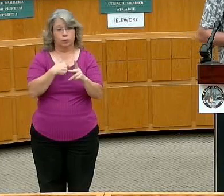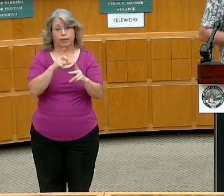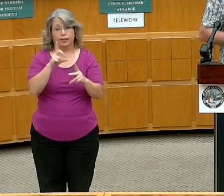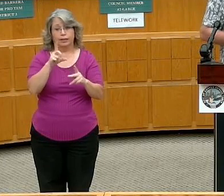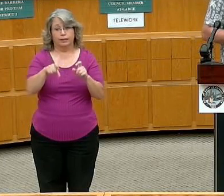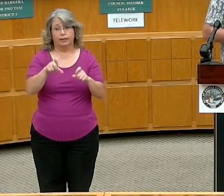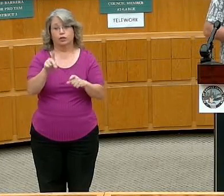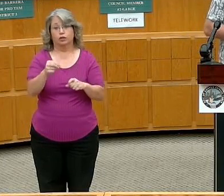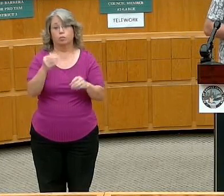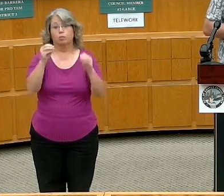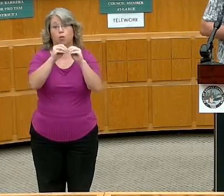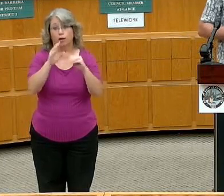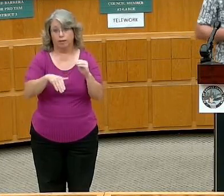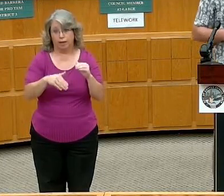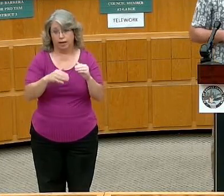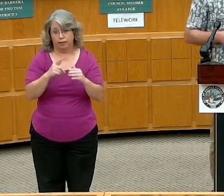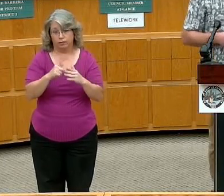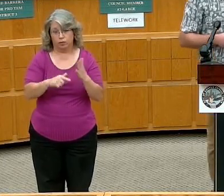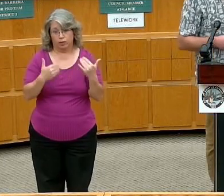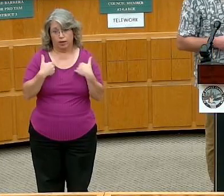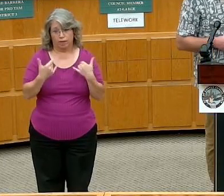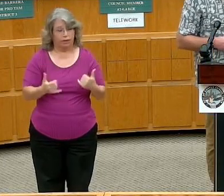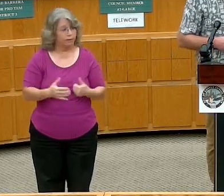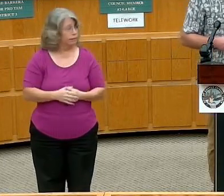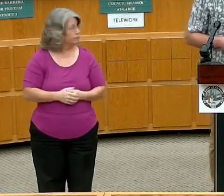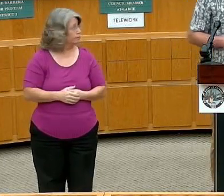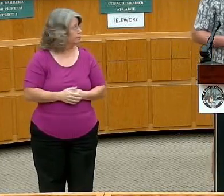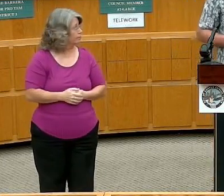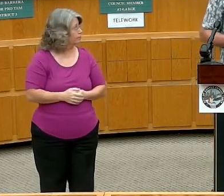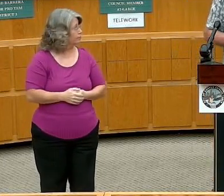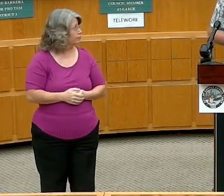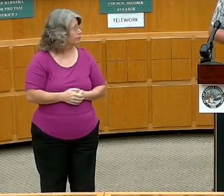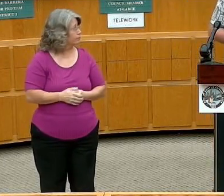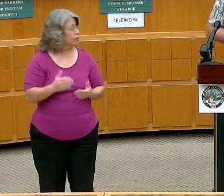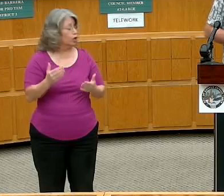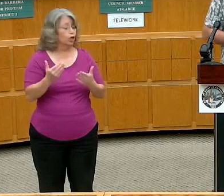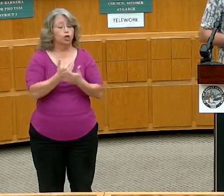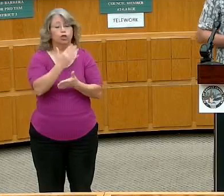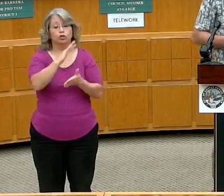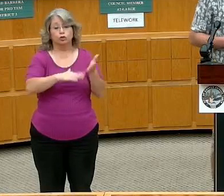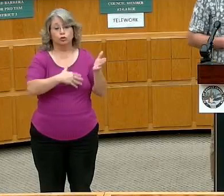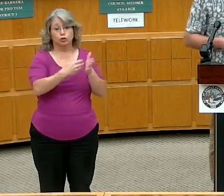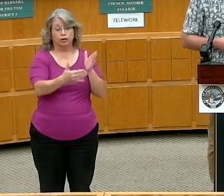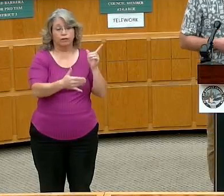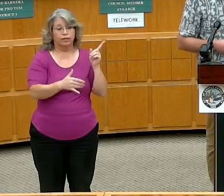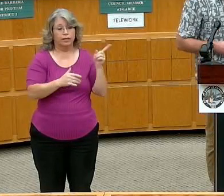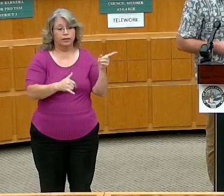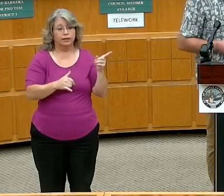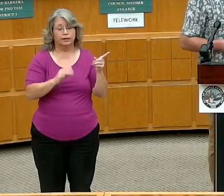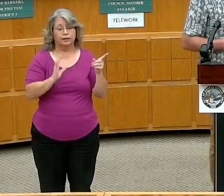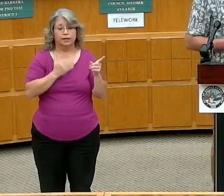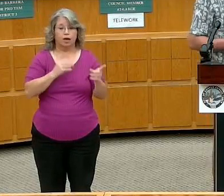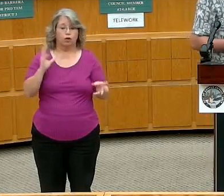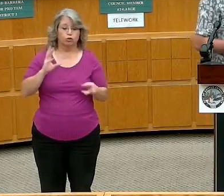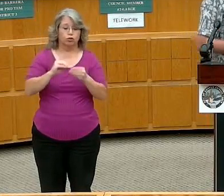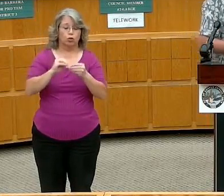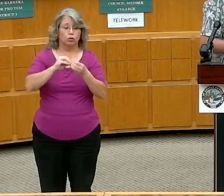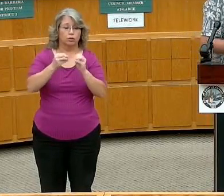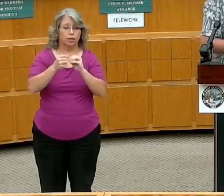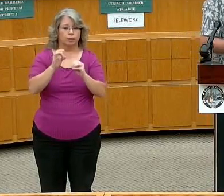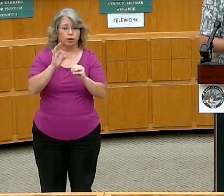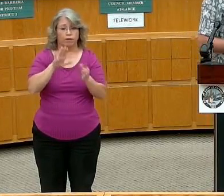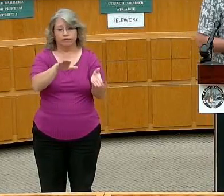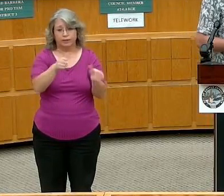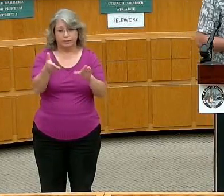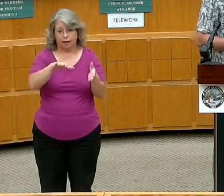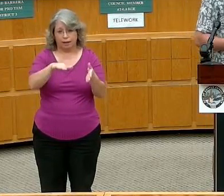Okay, so we're gonna recalibrate you to a new graph. This is the cumulative number of fatalities predicted under the 3 scenarios. What